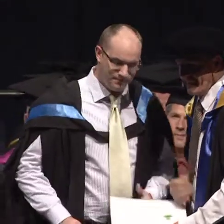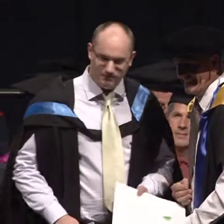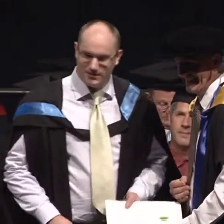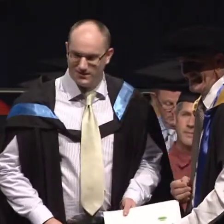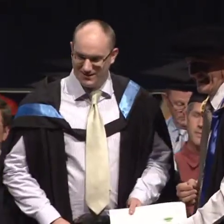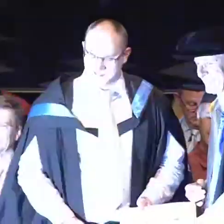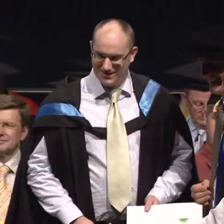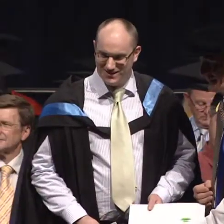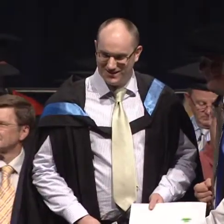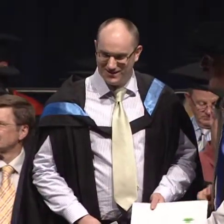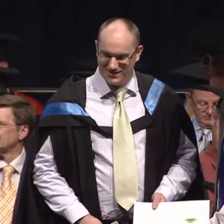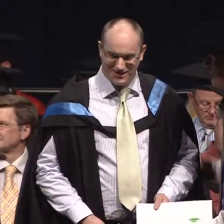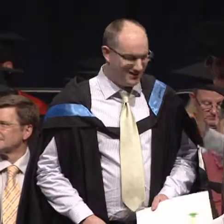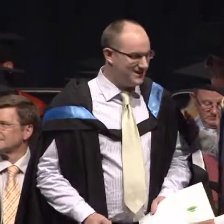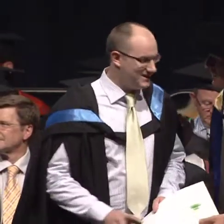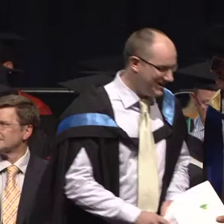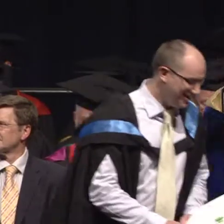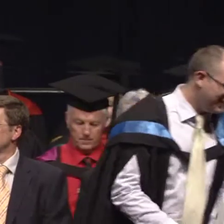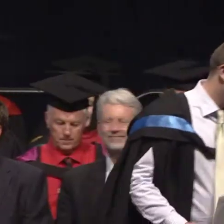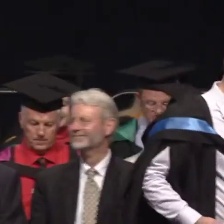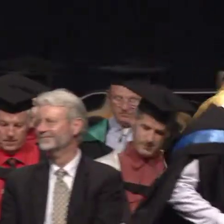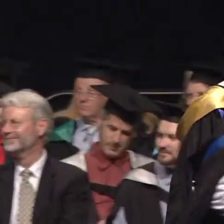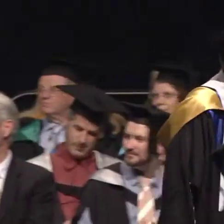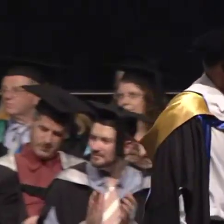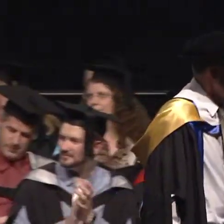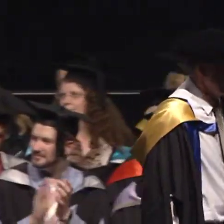And the final student for the Diploma of Business is Nook Tran.